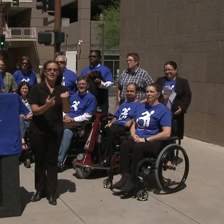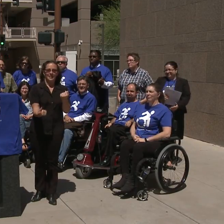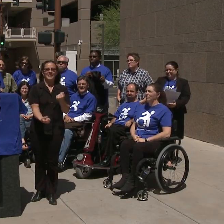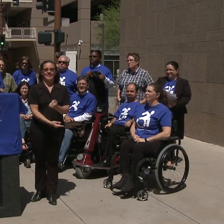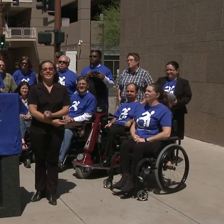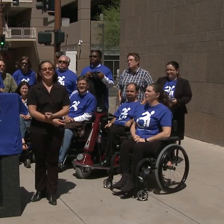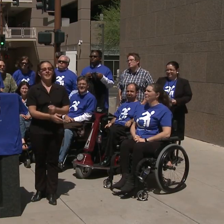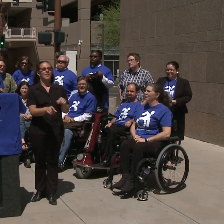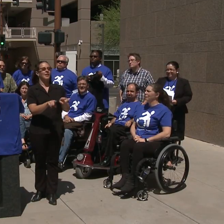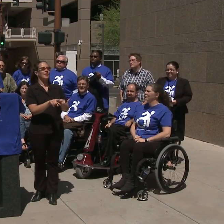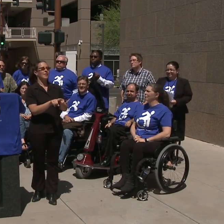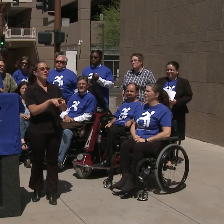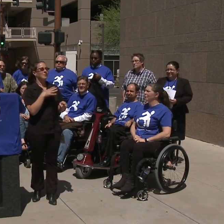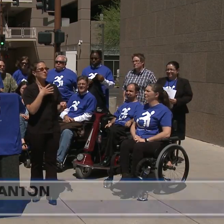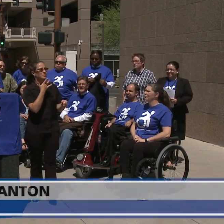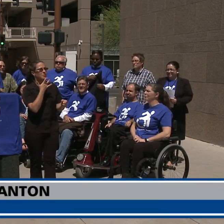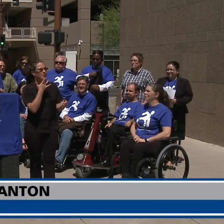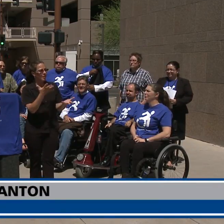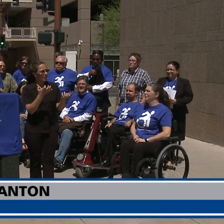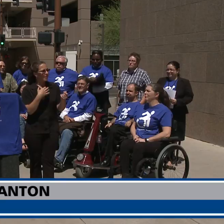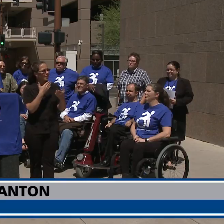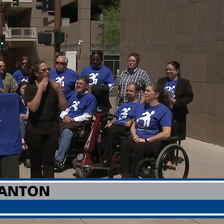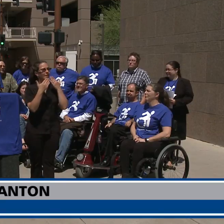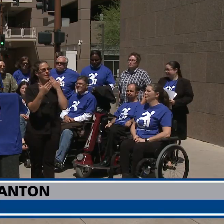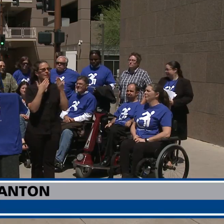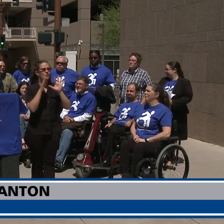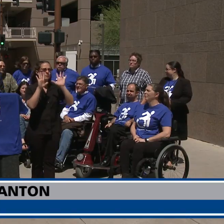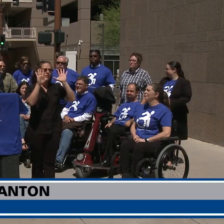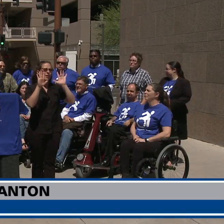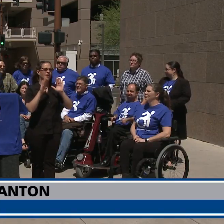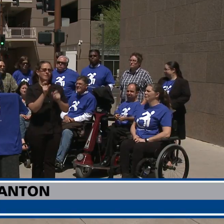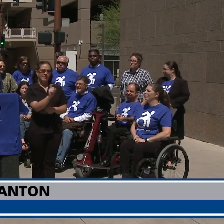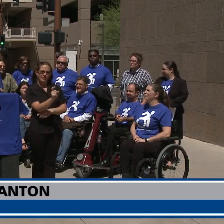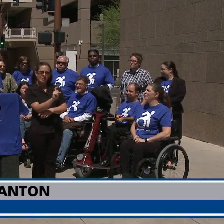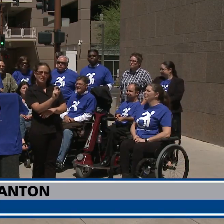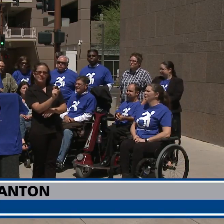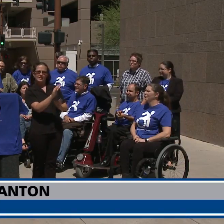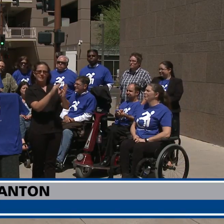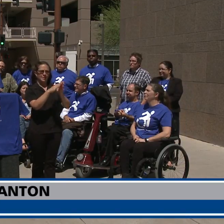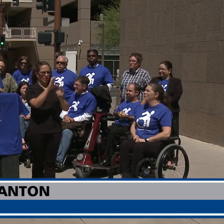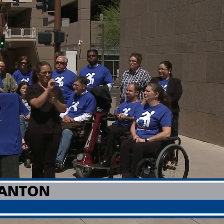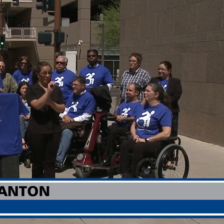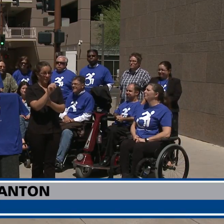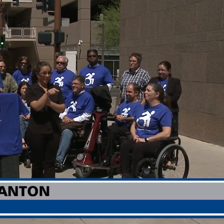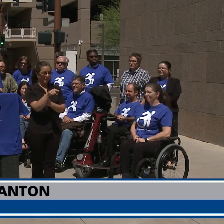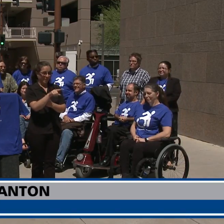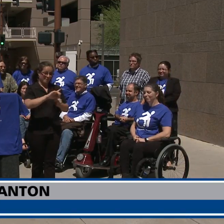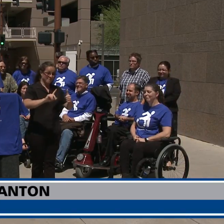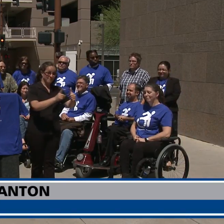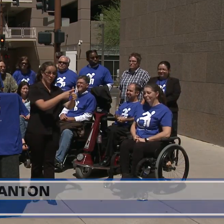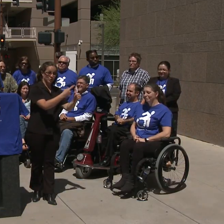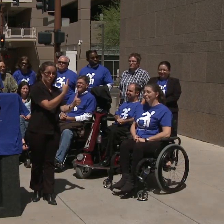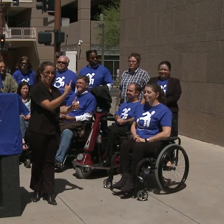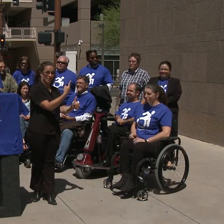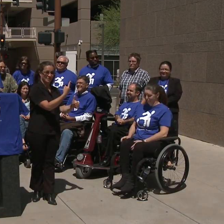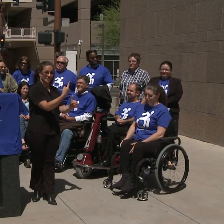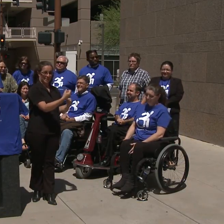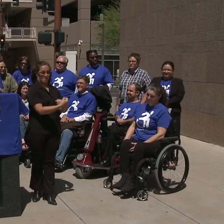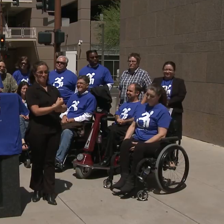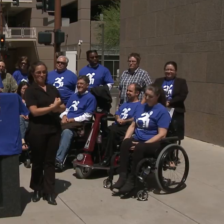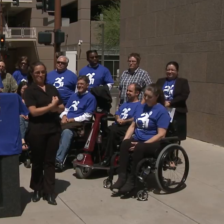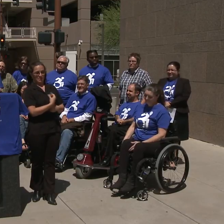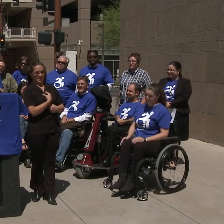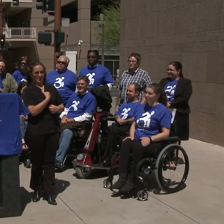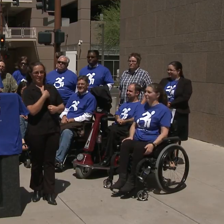And we want to thank a great Phoenix company for being first. They even beat us to the punch, darn it.